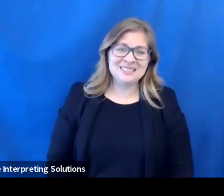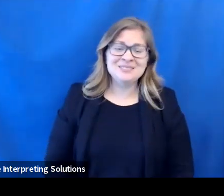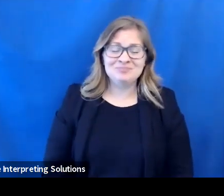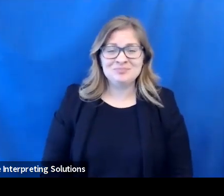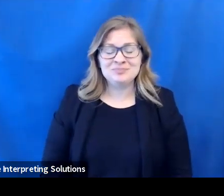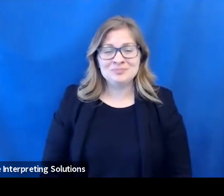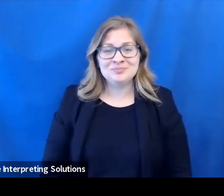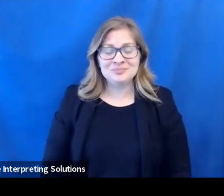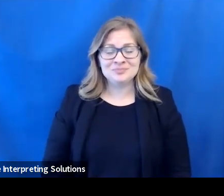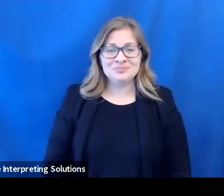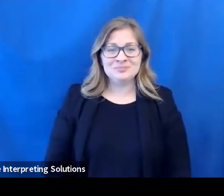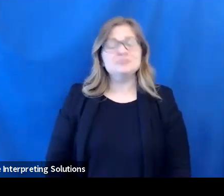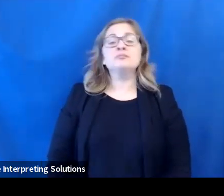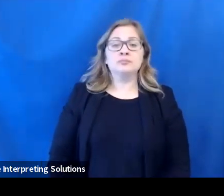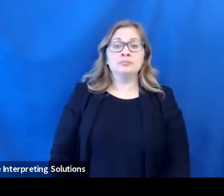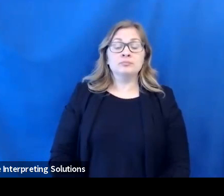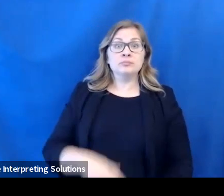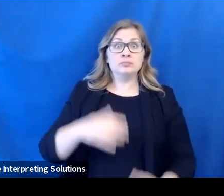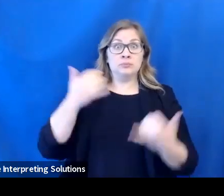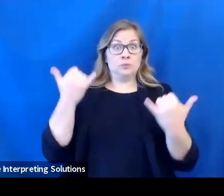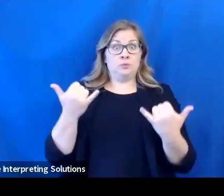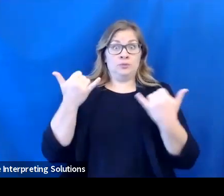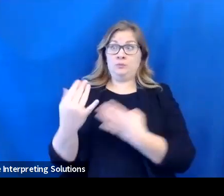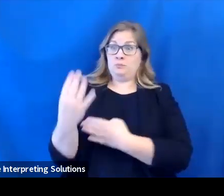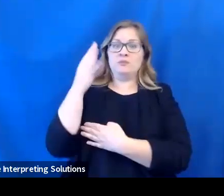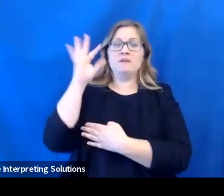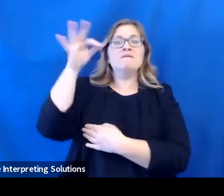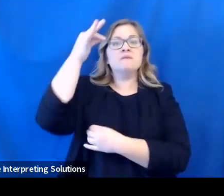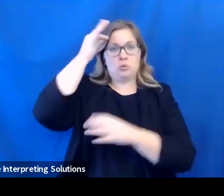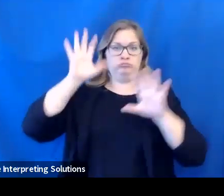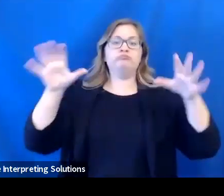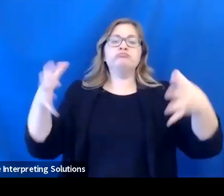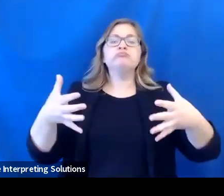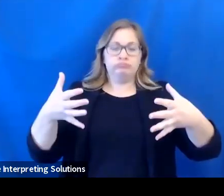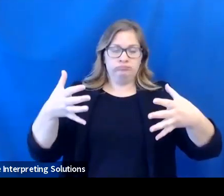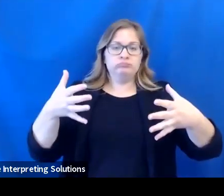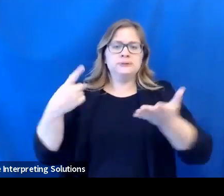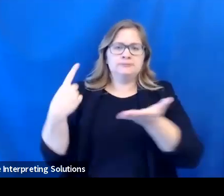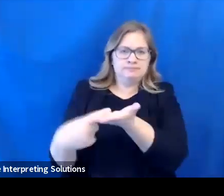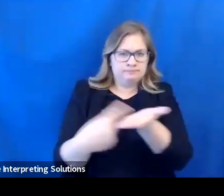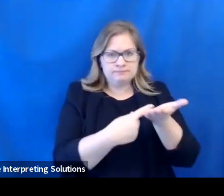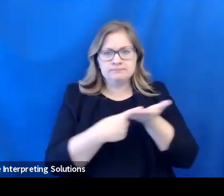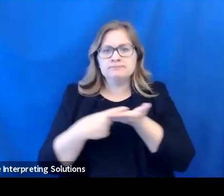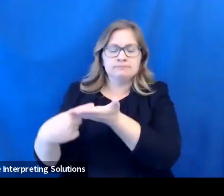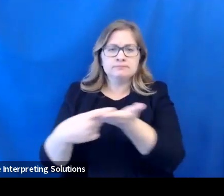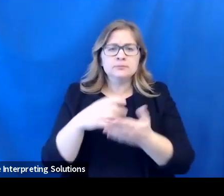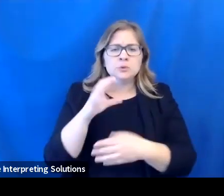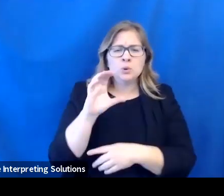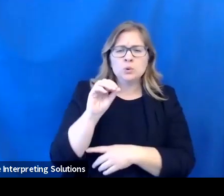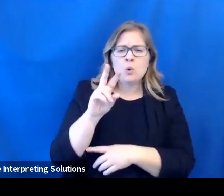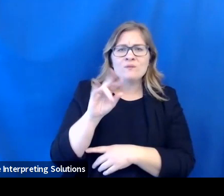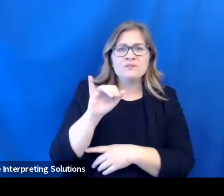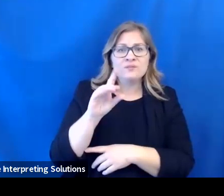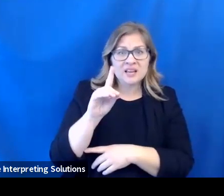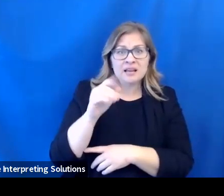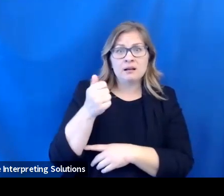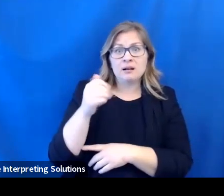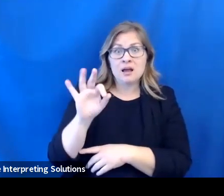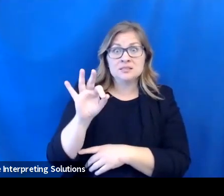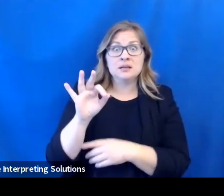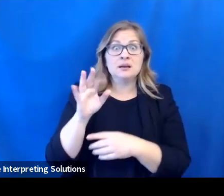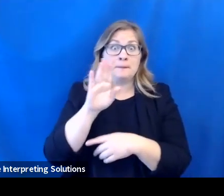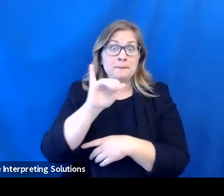next COVID support bill would look like. These members are highly engaged in their individual congressional districts, and then of course